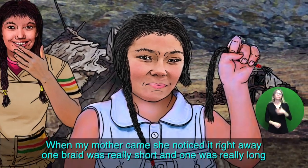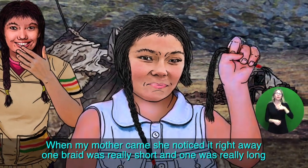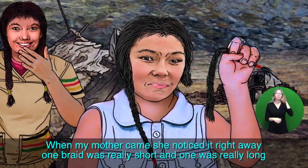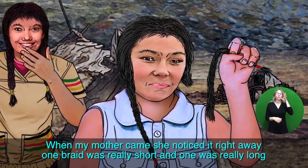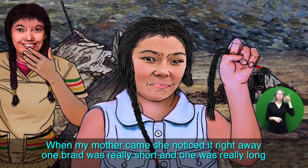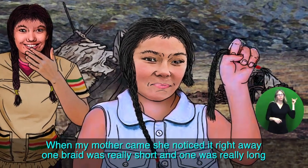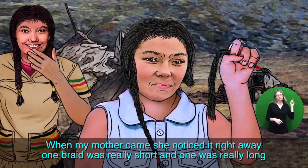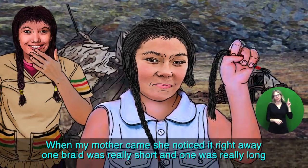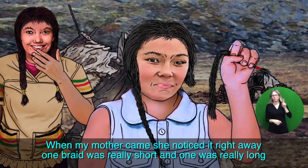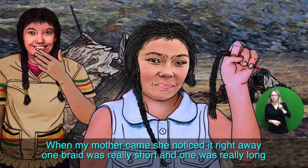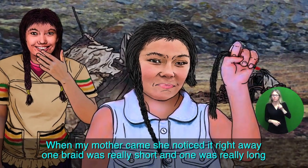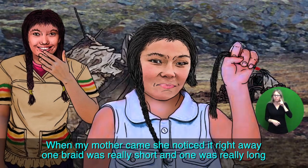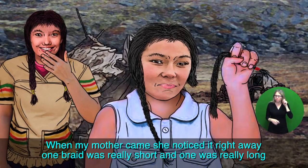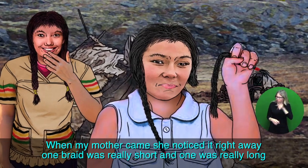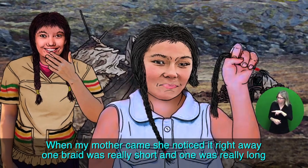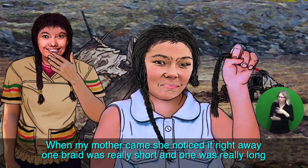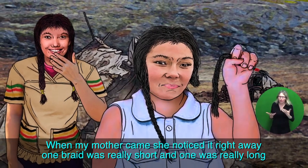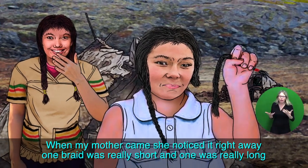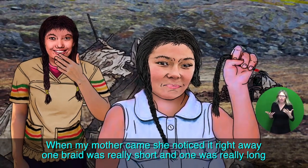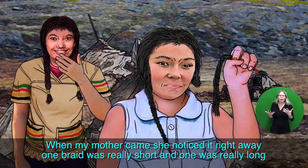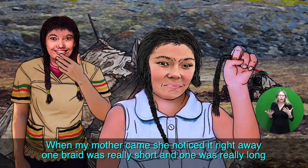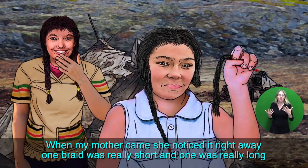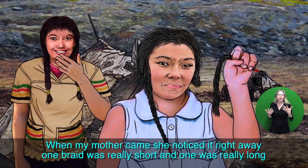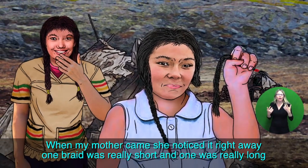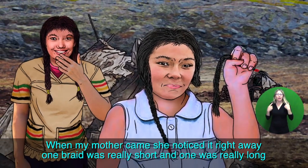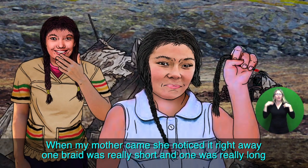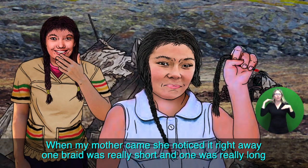one was really short and the other one was long.